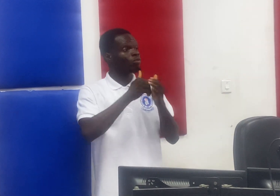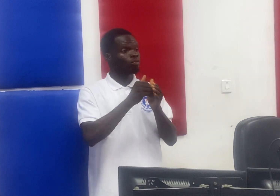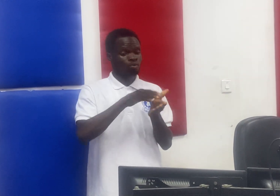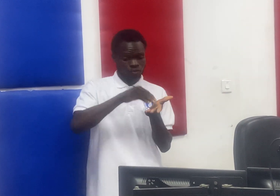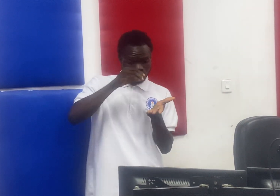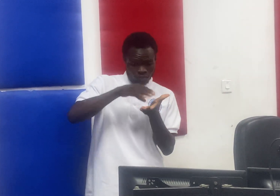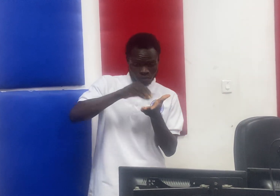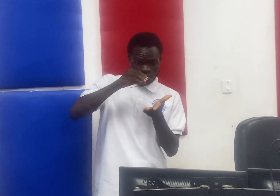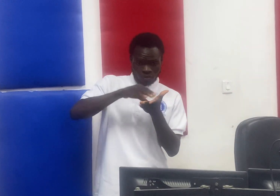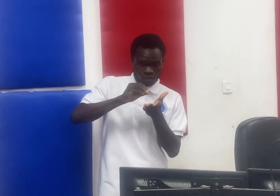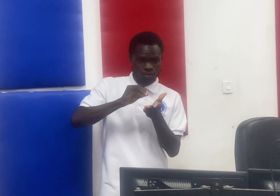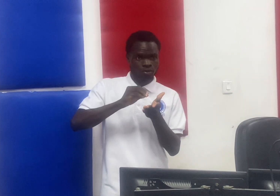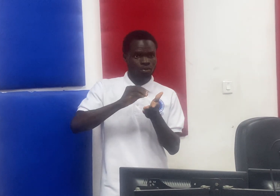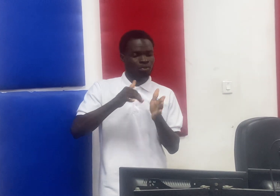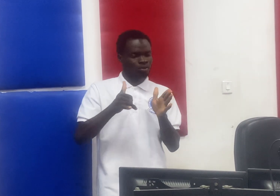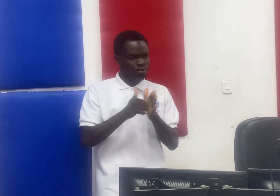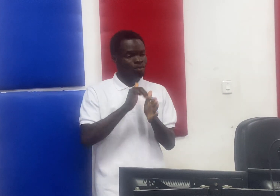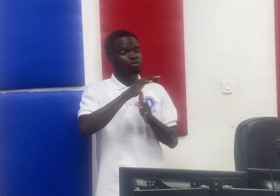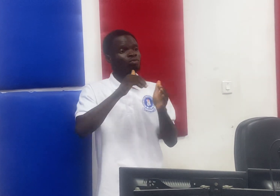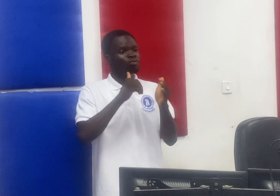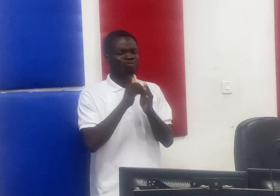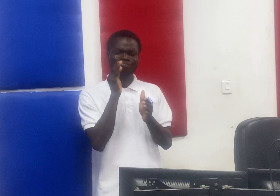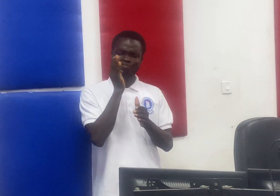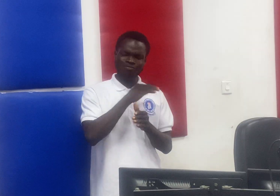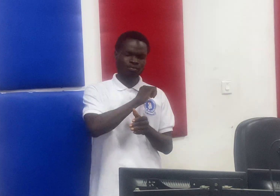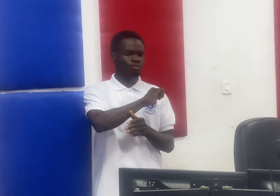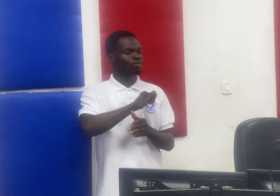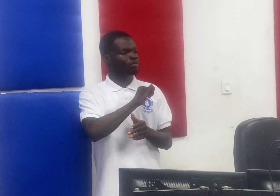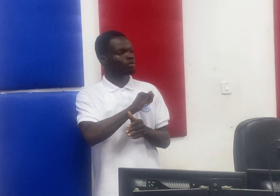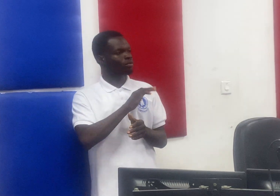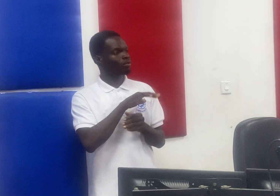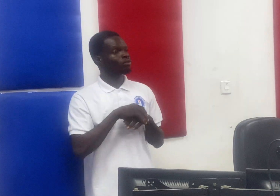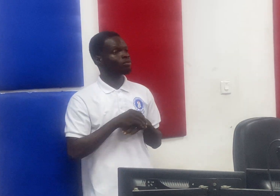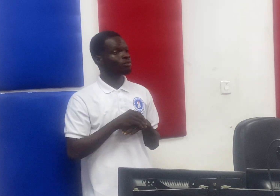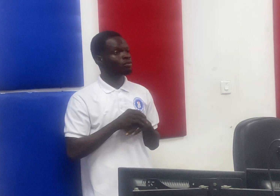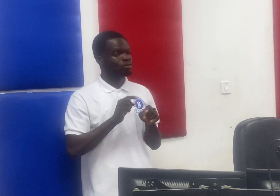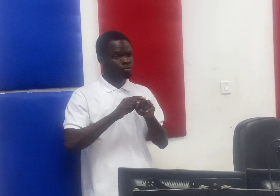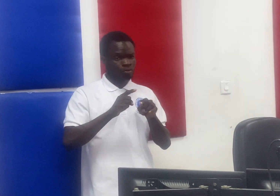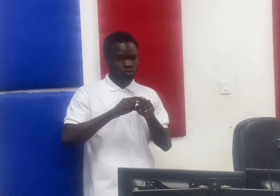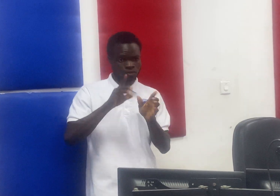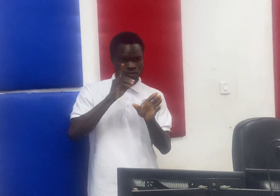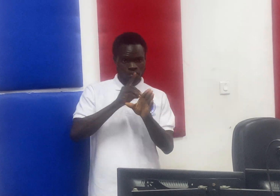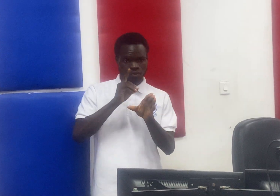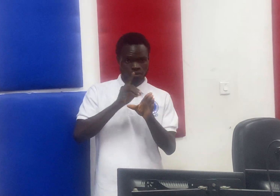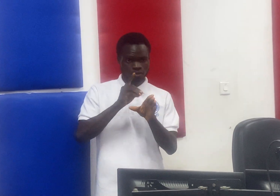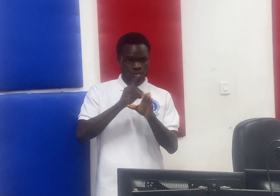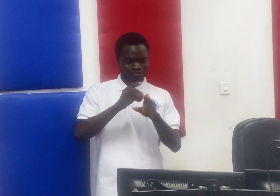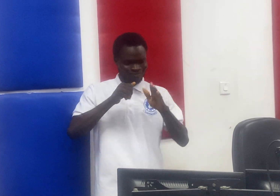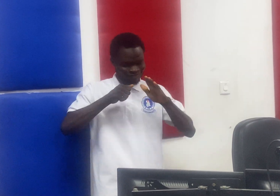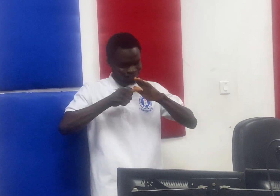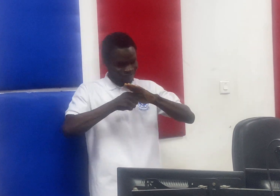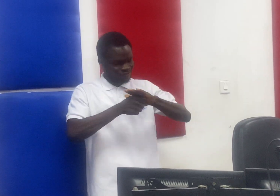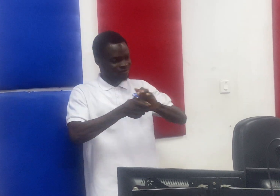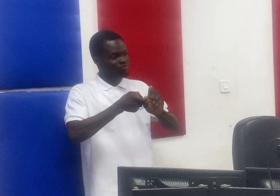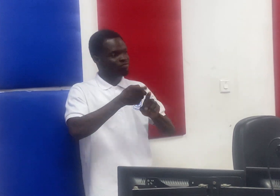all misconceptions. They are all false. But their disability isn't hindering them from taking good care of their